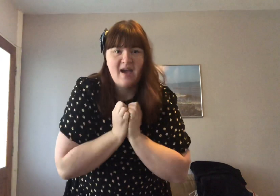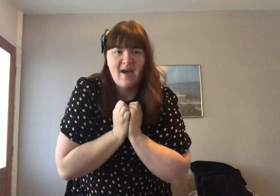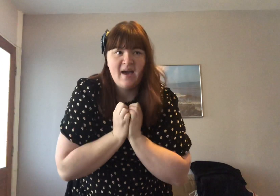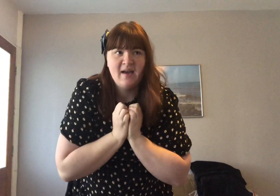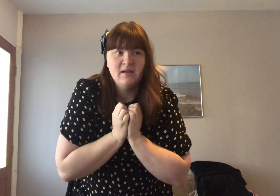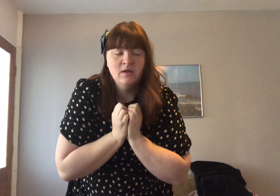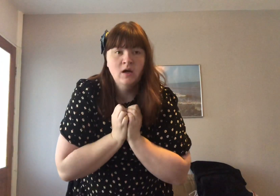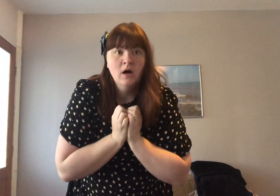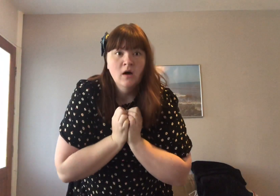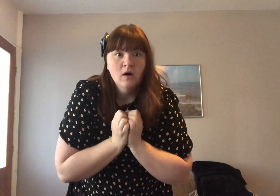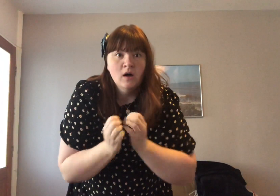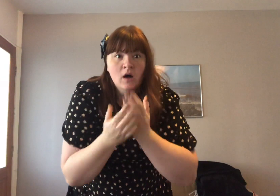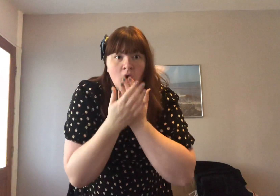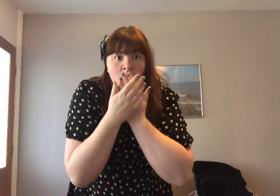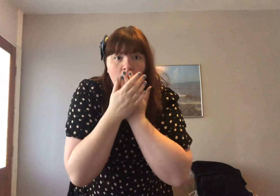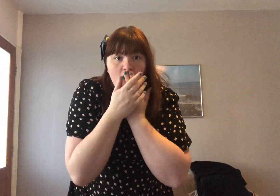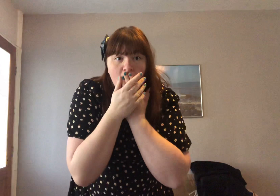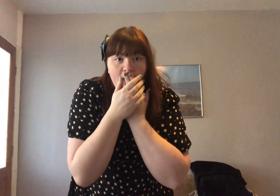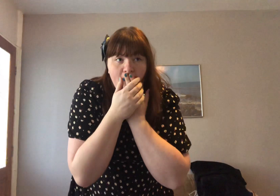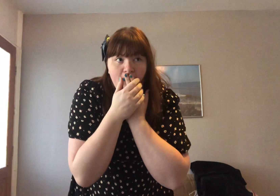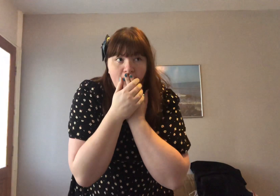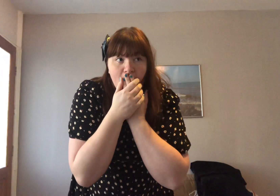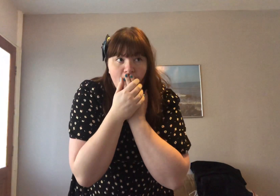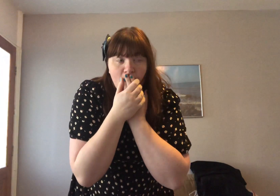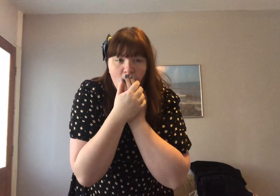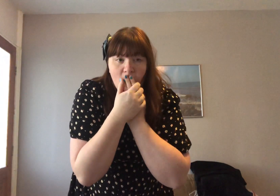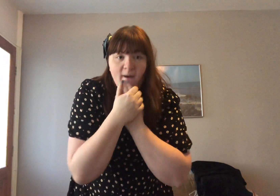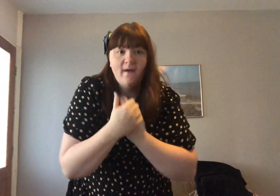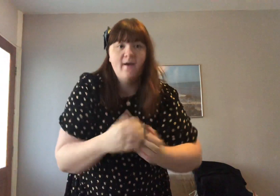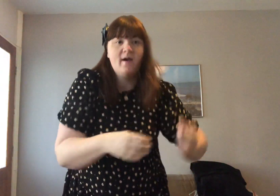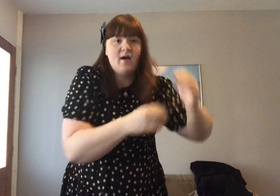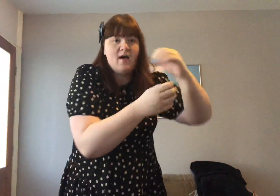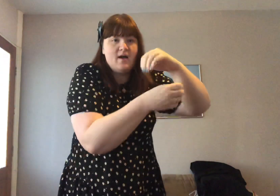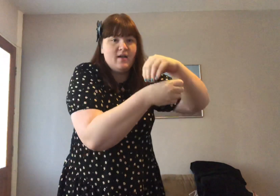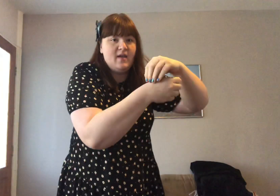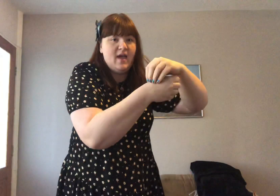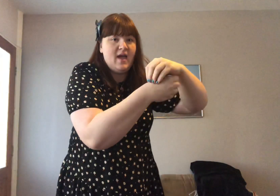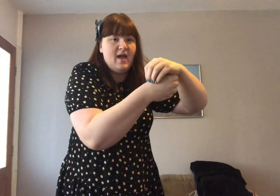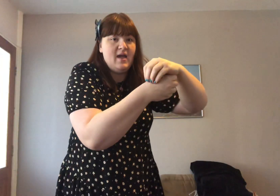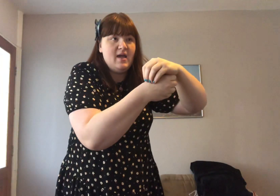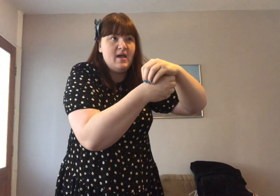scared. Uh-oh, a cave.